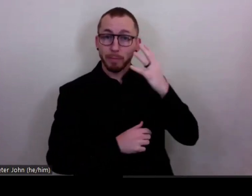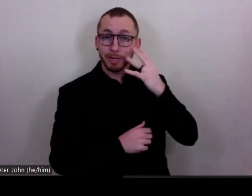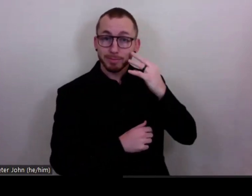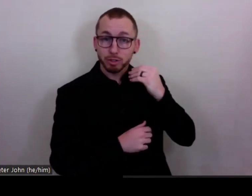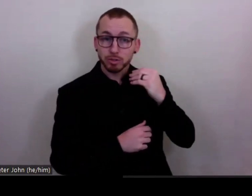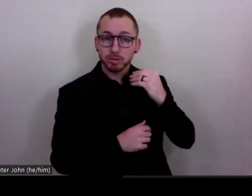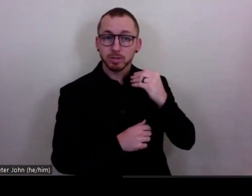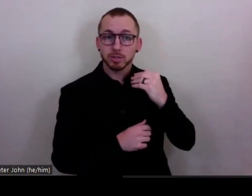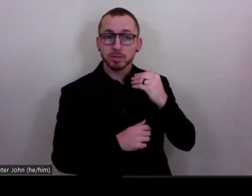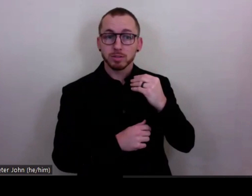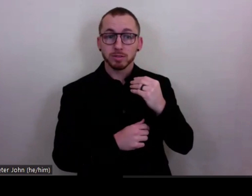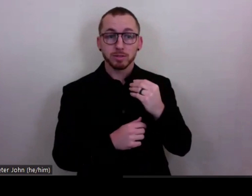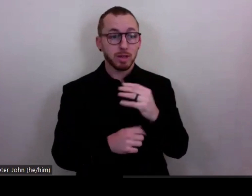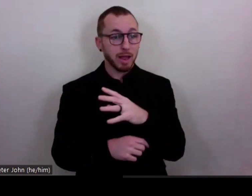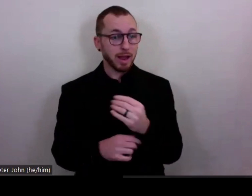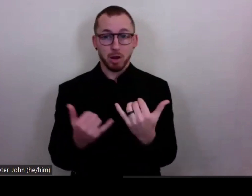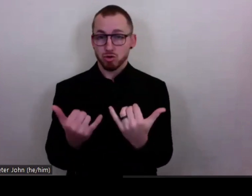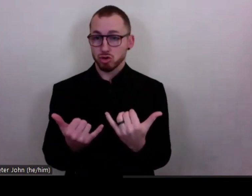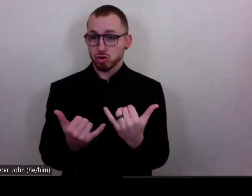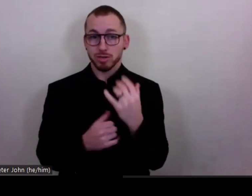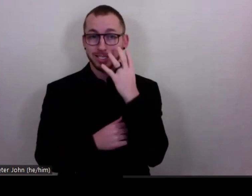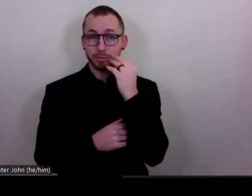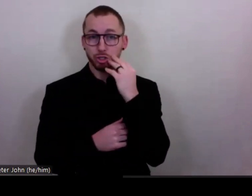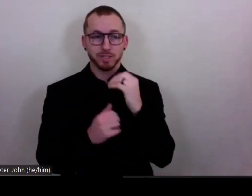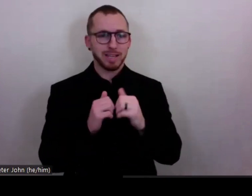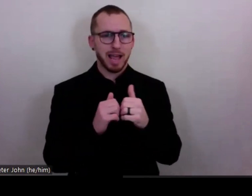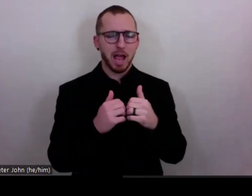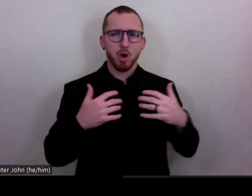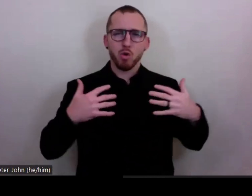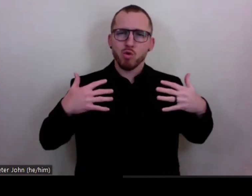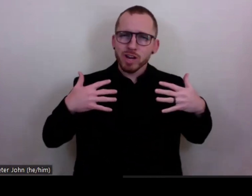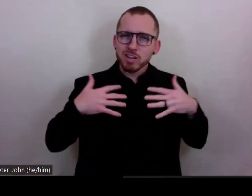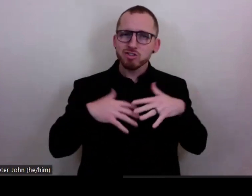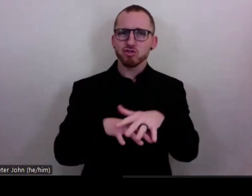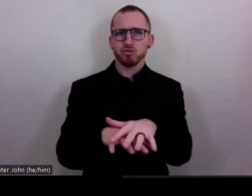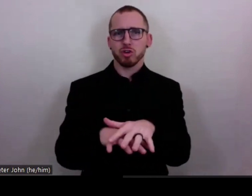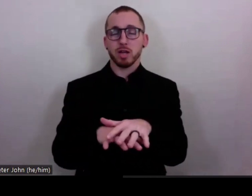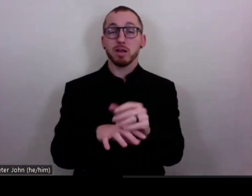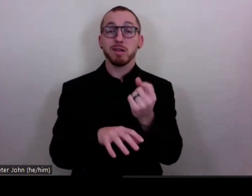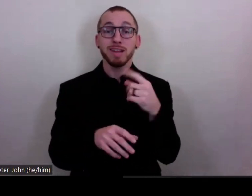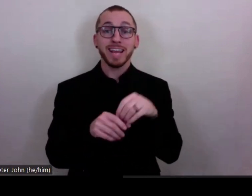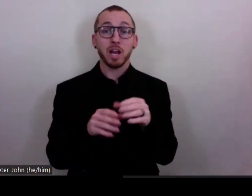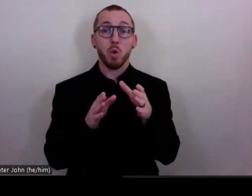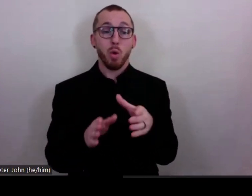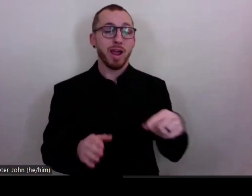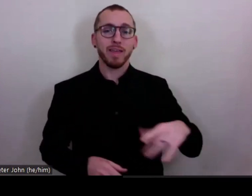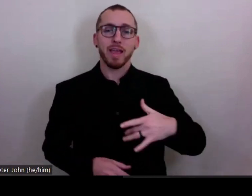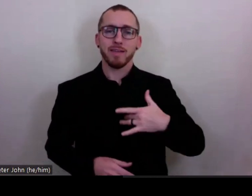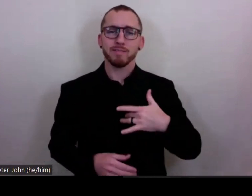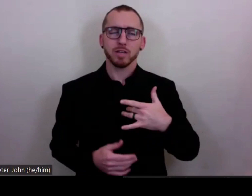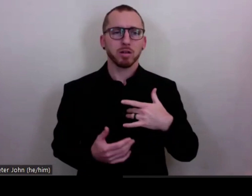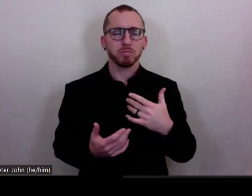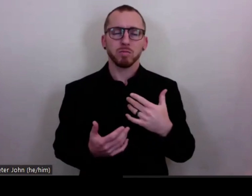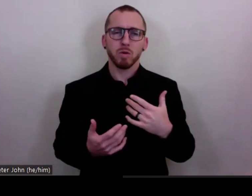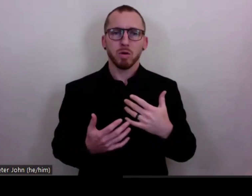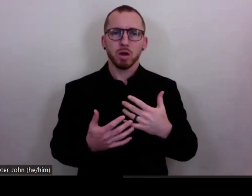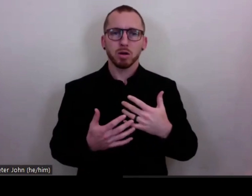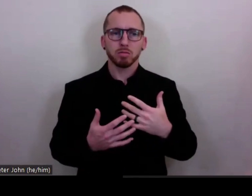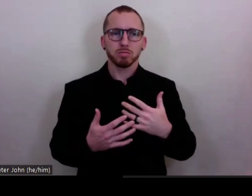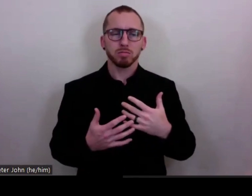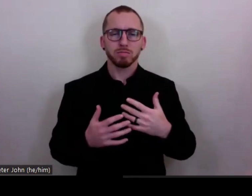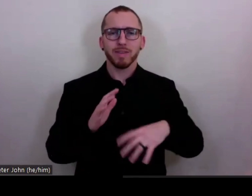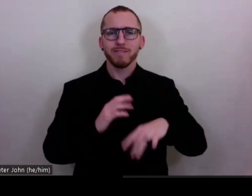and their experiences in the present and integrate them in a way that they find meaning and value in their life.